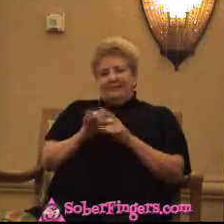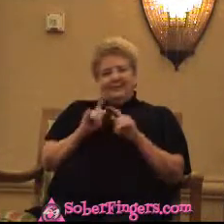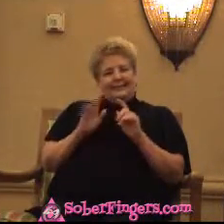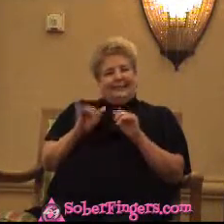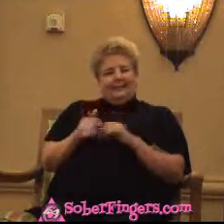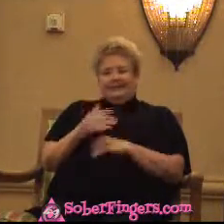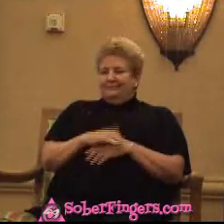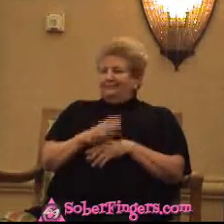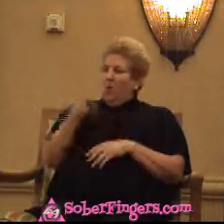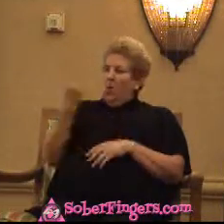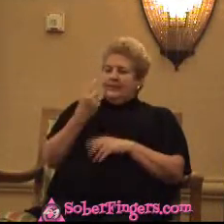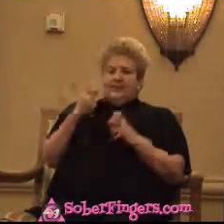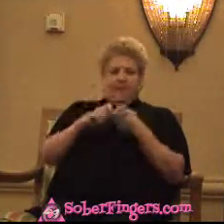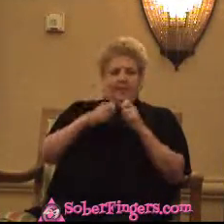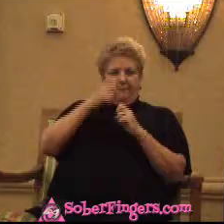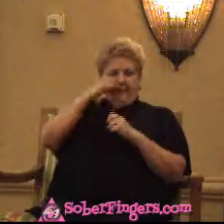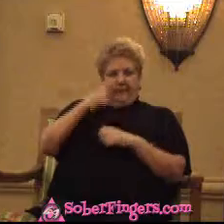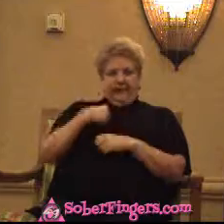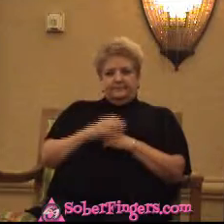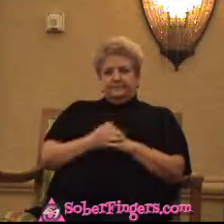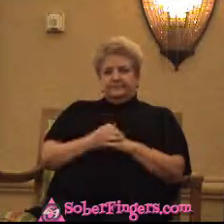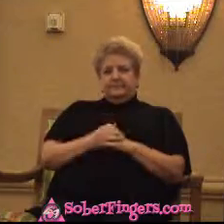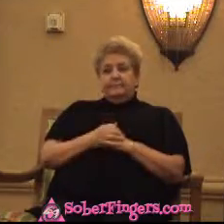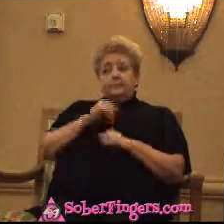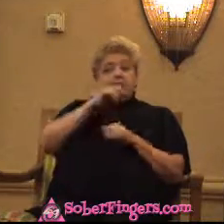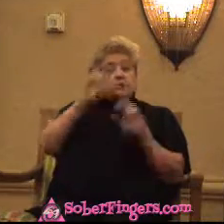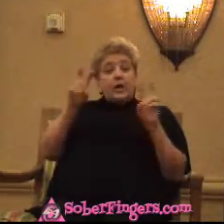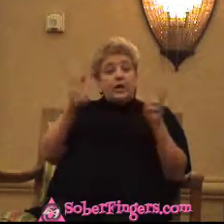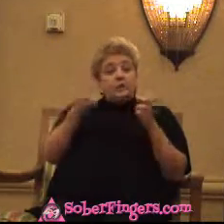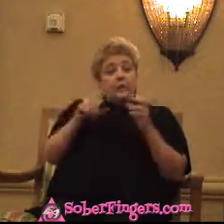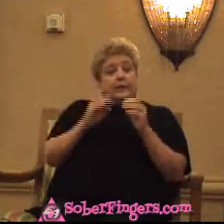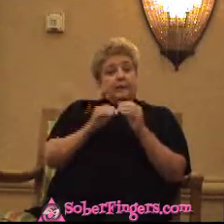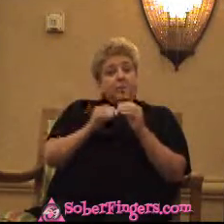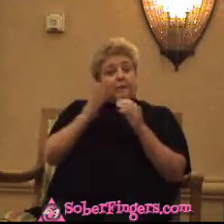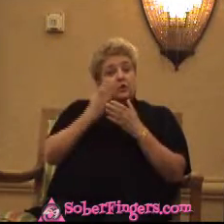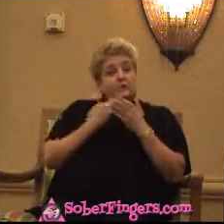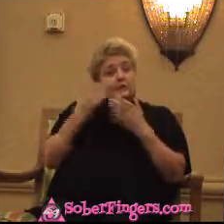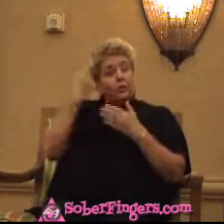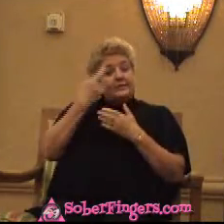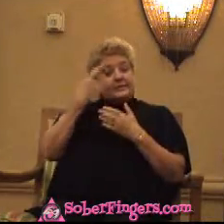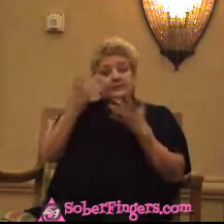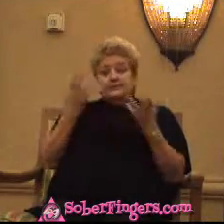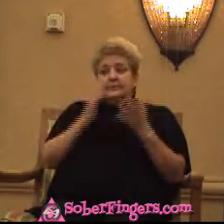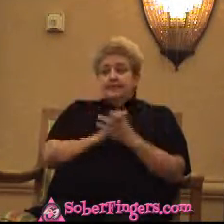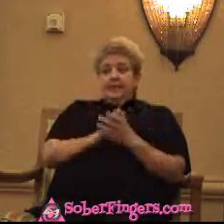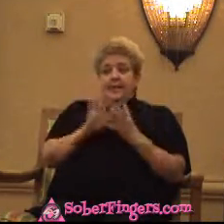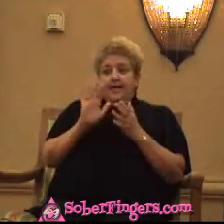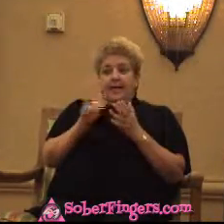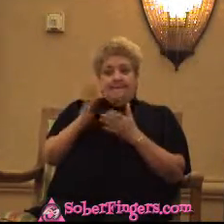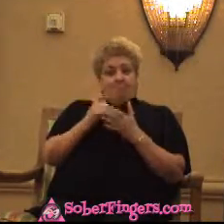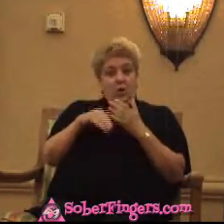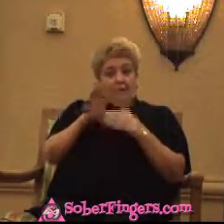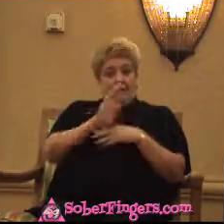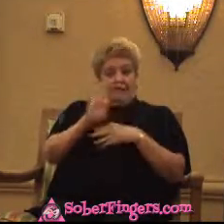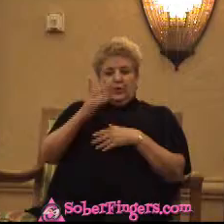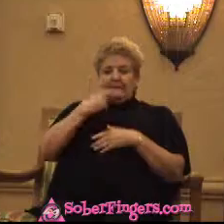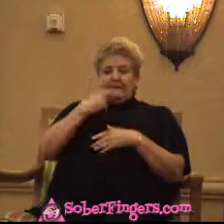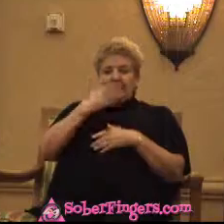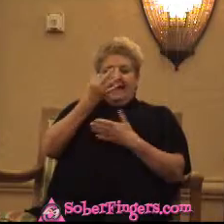away. That's not an issue anymore for some reason. I don't know that line in the big book that says, for us financial independence